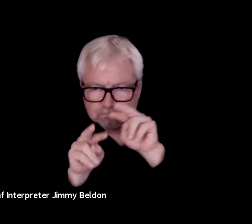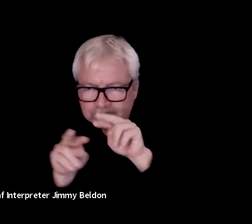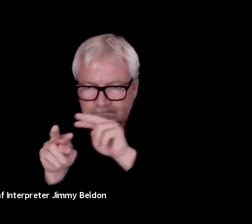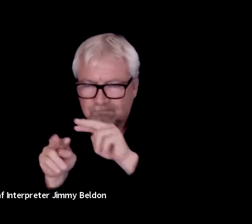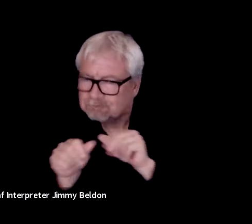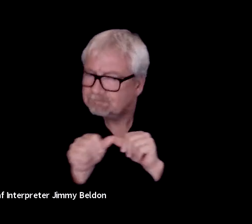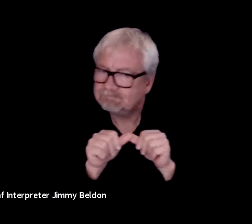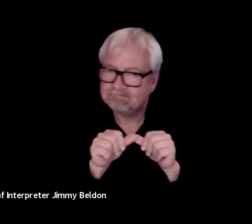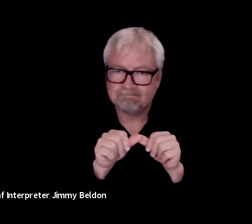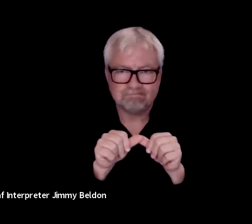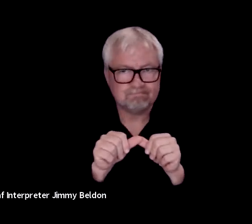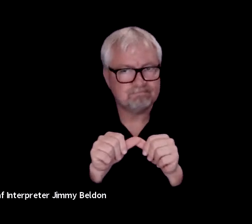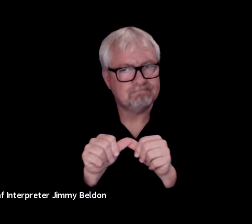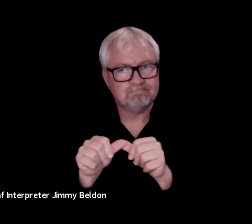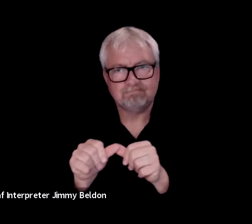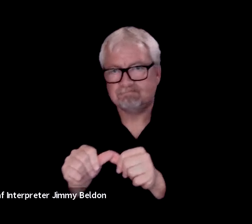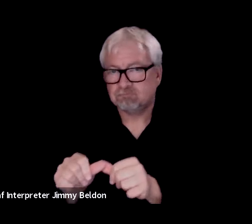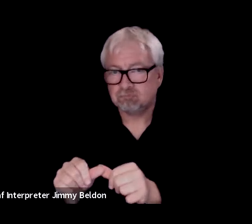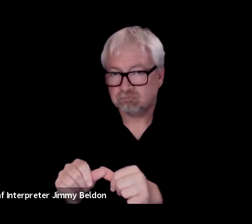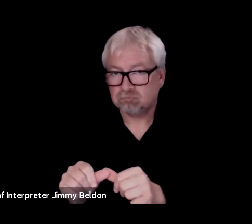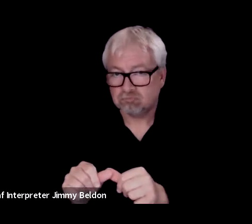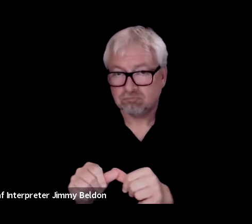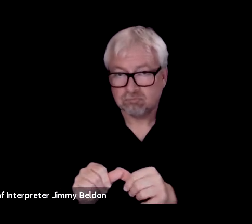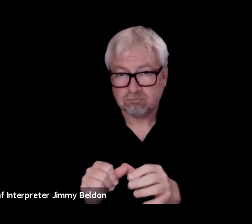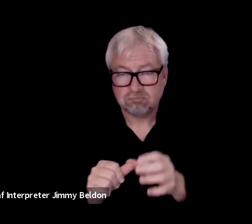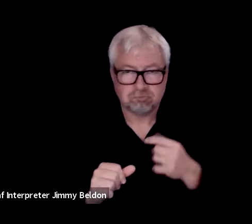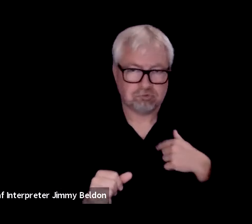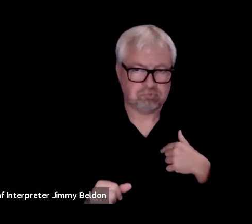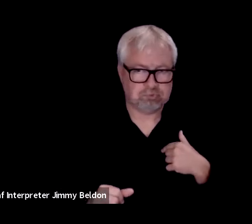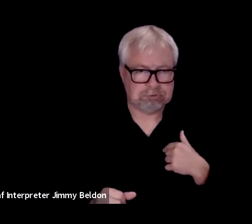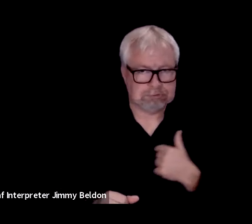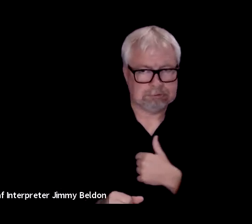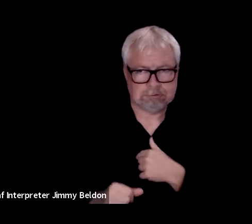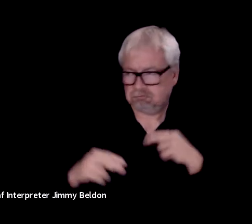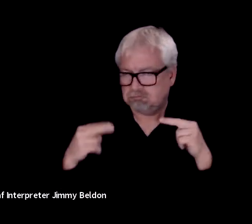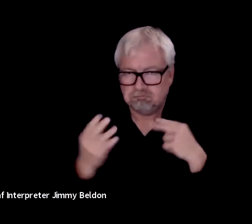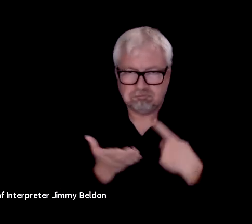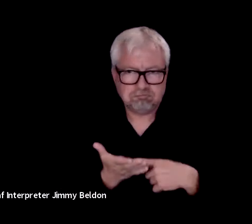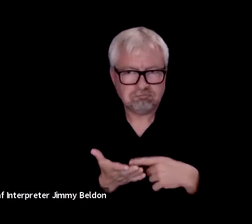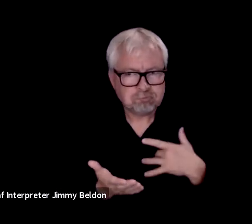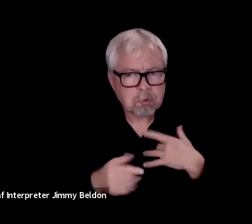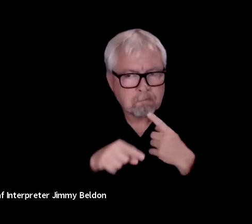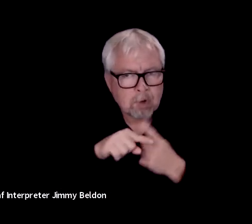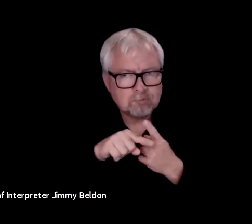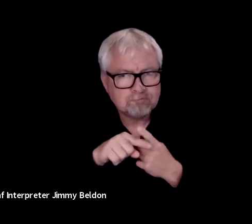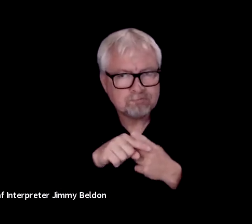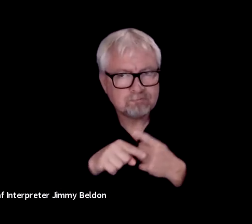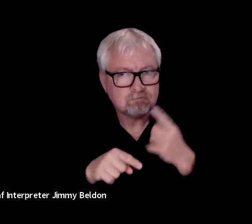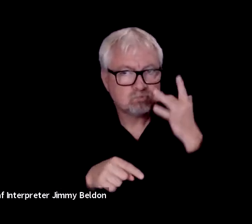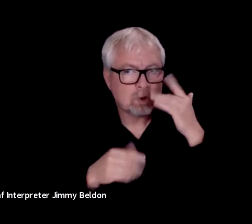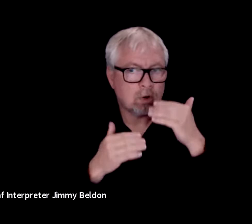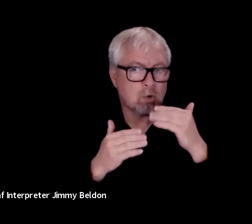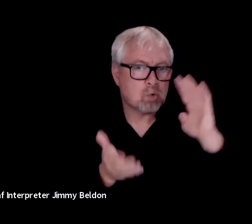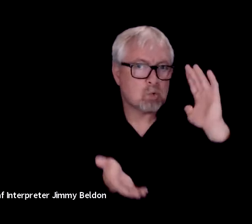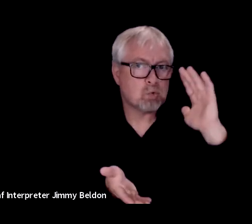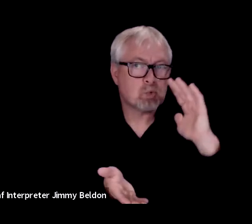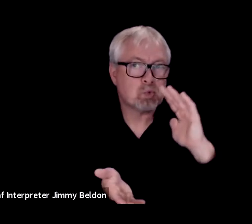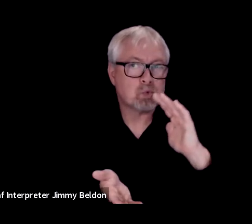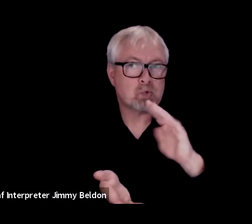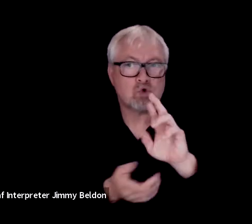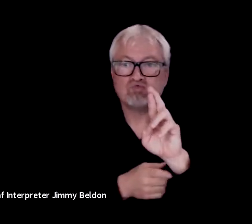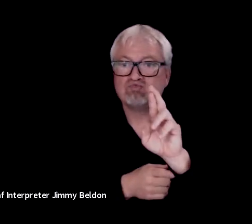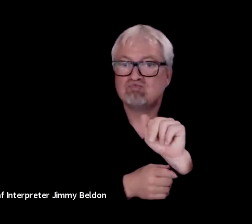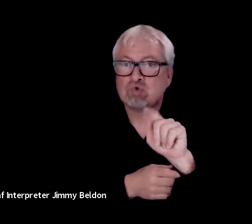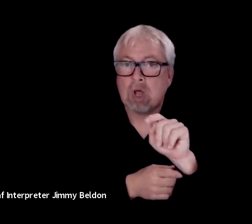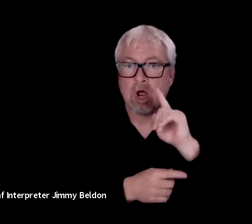be slowing down, but again, that's really been sort of a short-term phenomenon where we're not sure how long that will persist, but